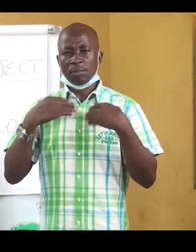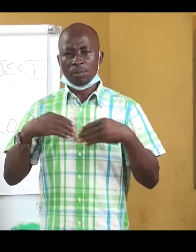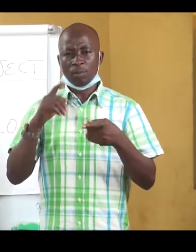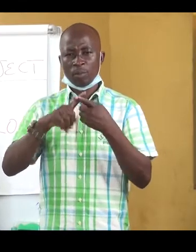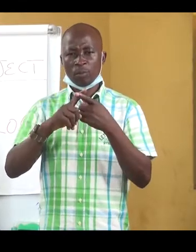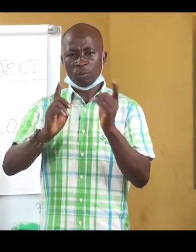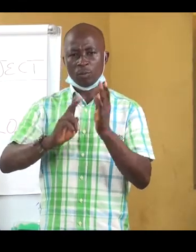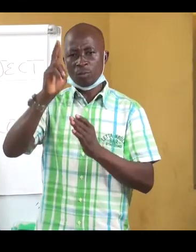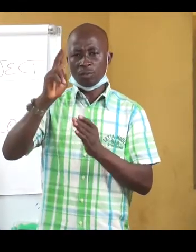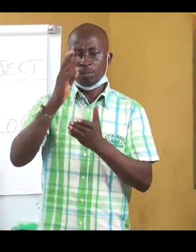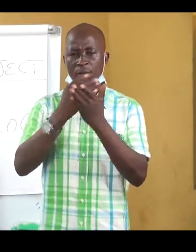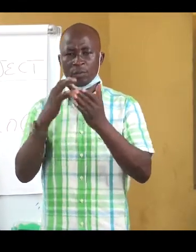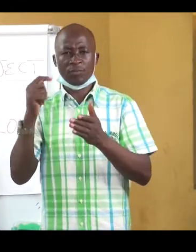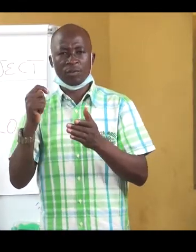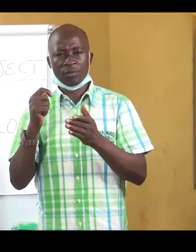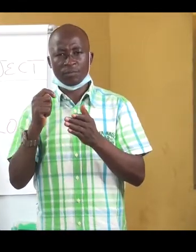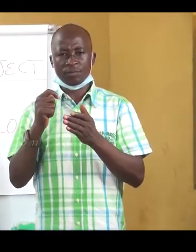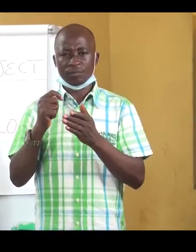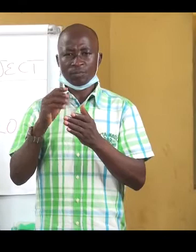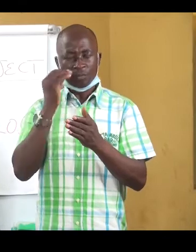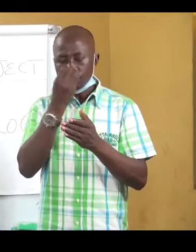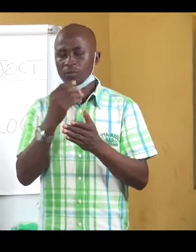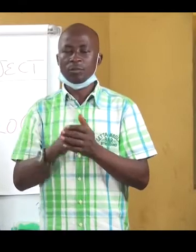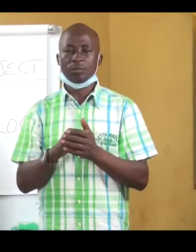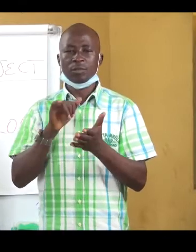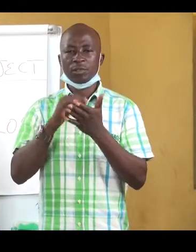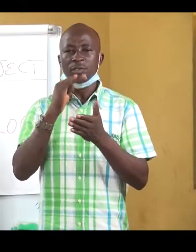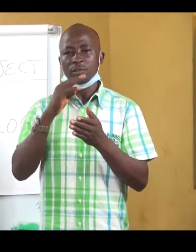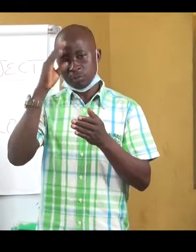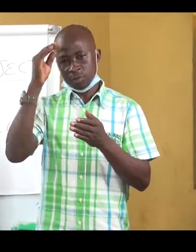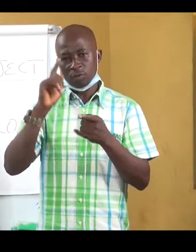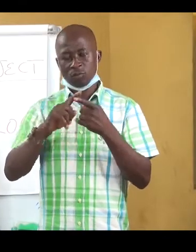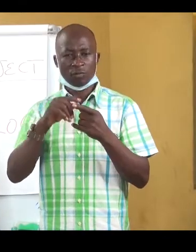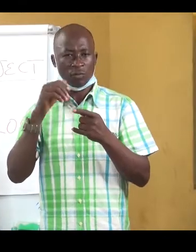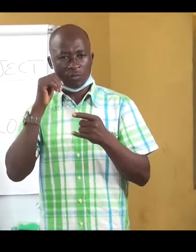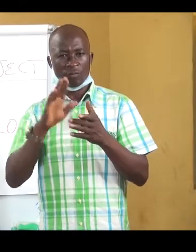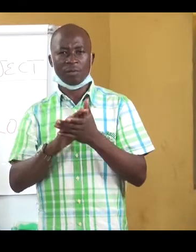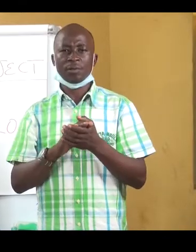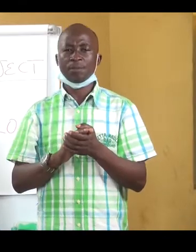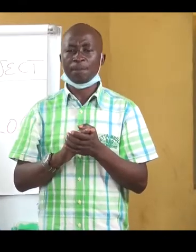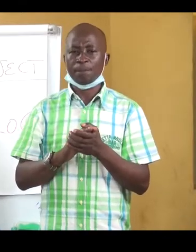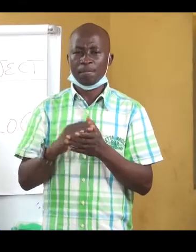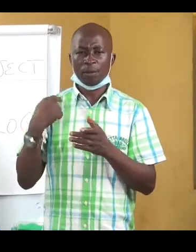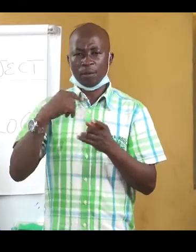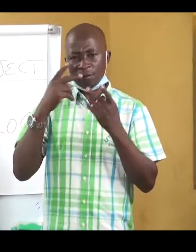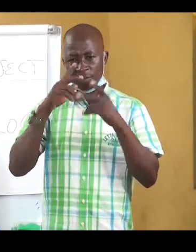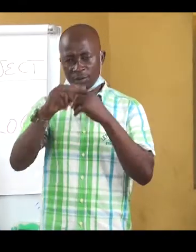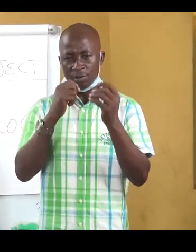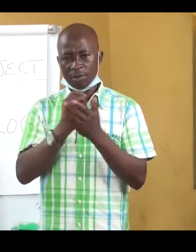is the female part of the flower. We have seen the types of pollination and also the agent